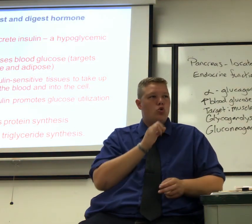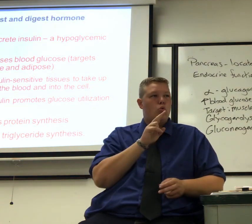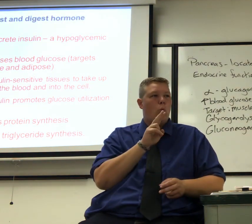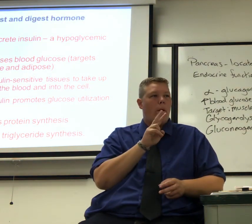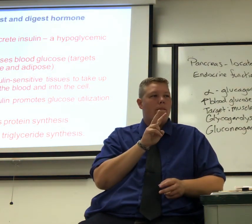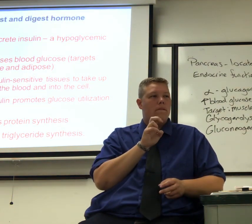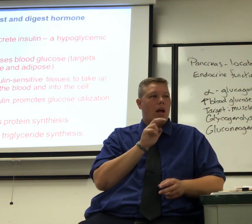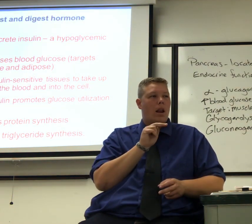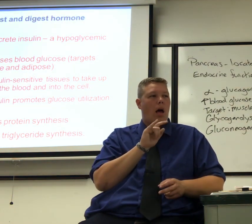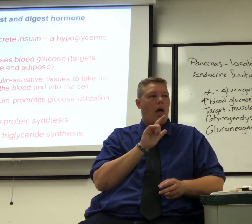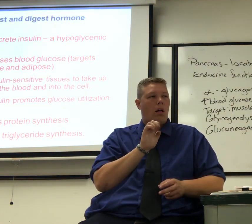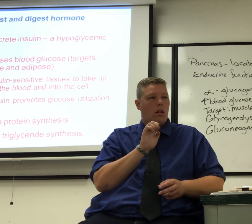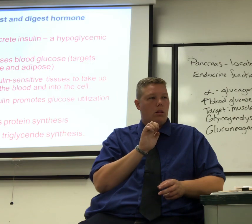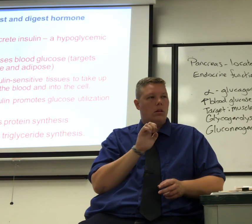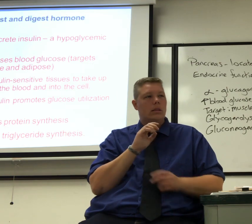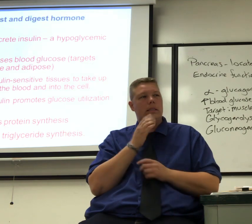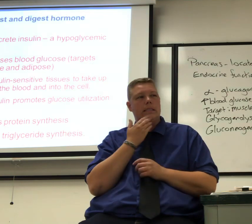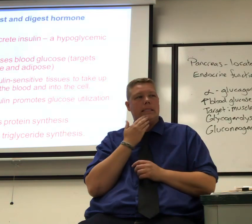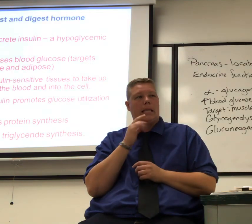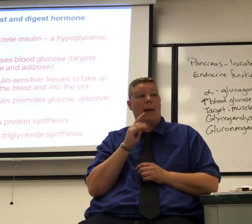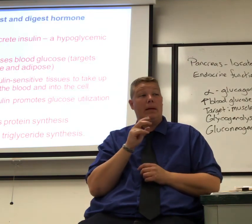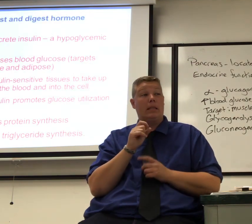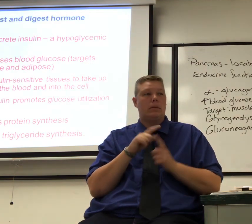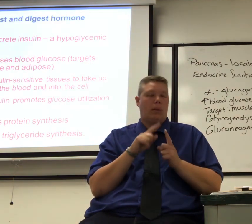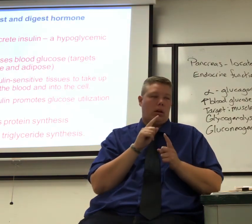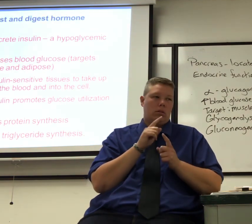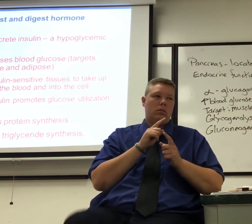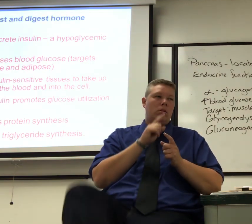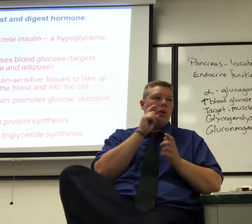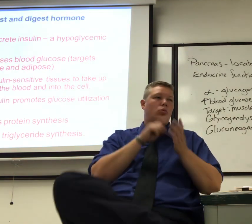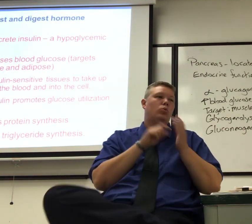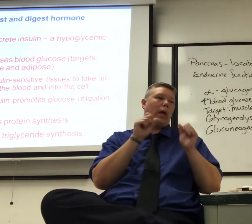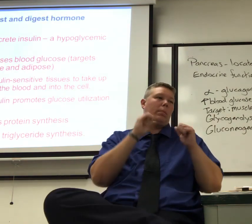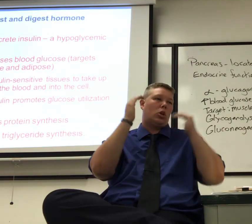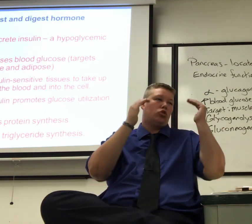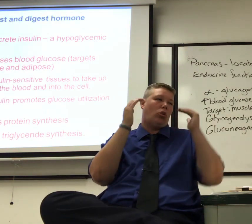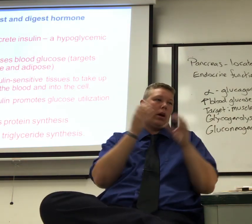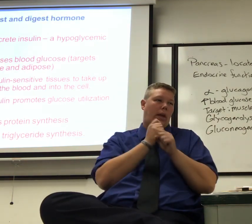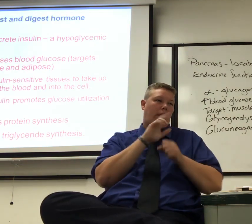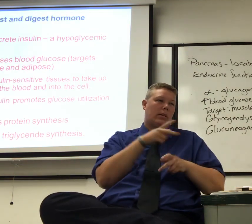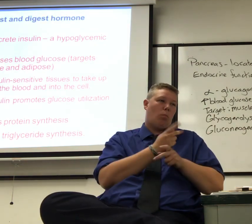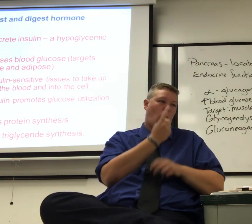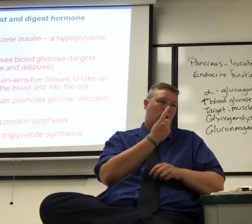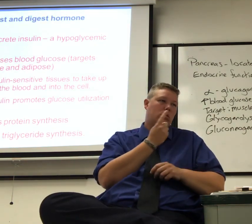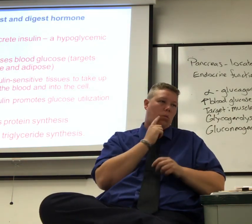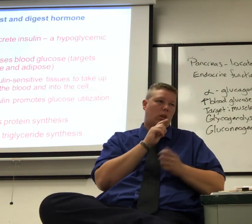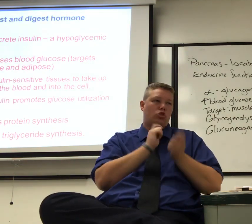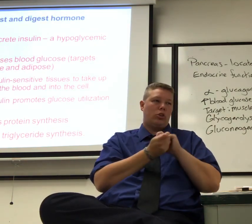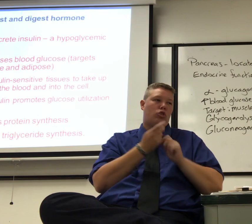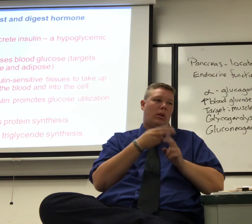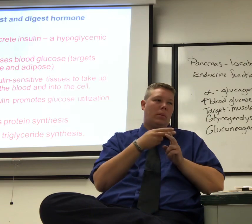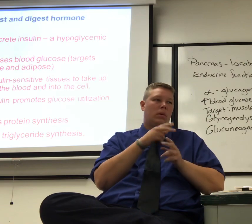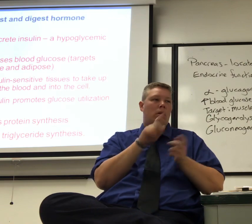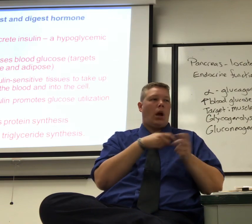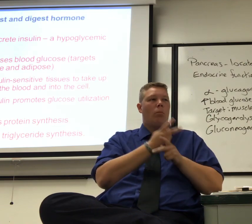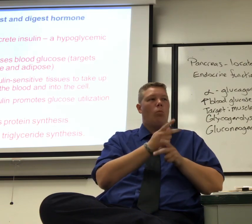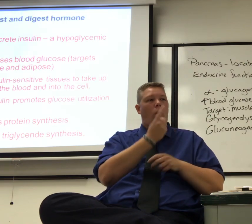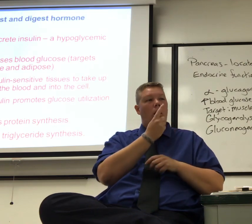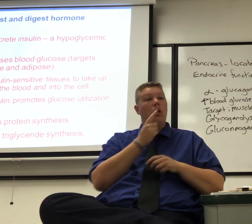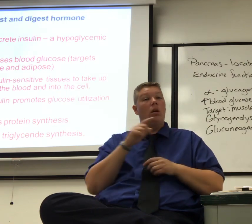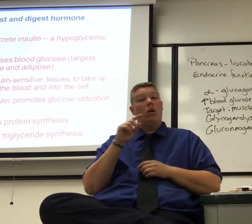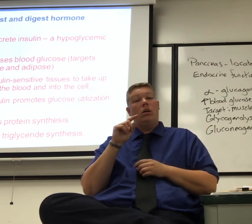called juvenile onset diabetes. Now we just call it type 1. Now the much more common one, about 95% of all diabetes cases